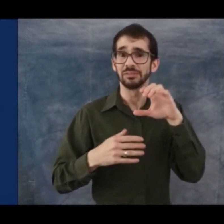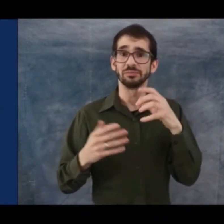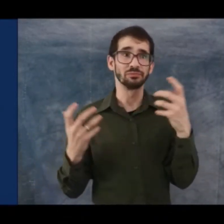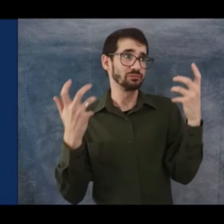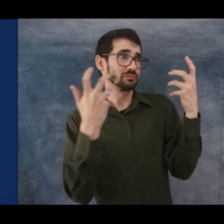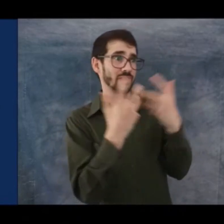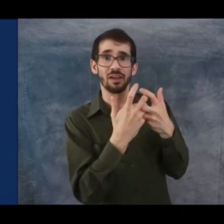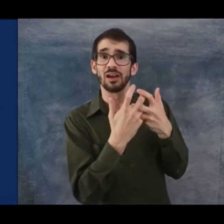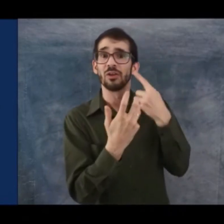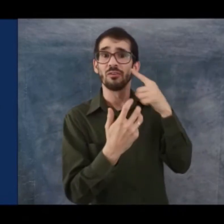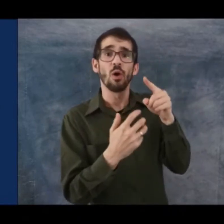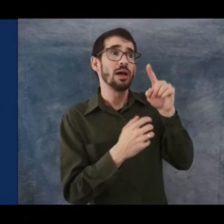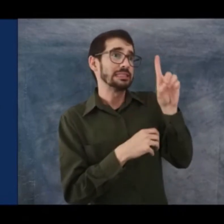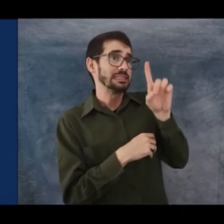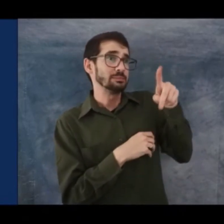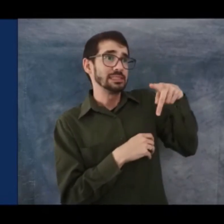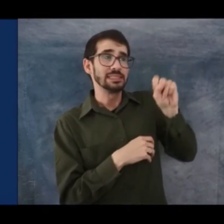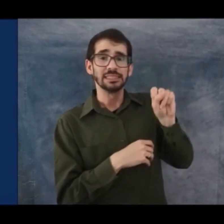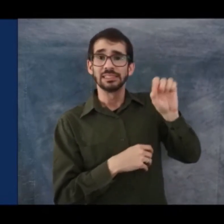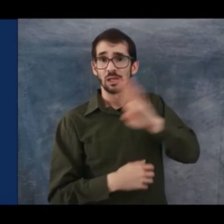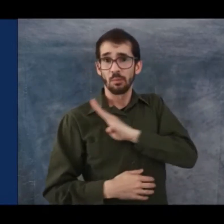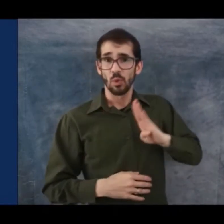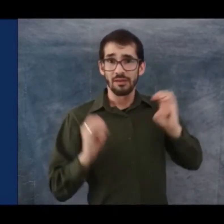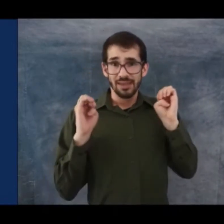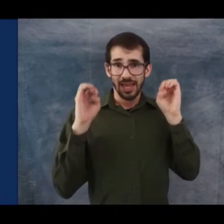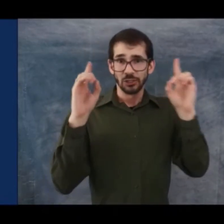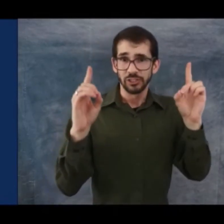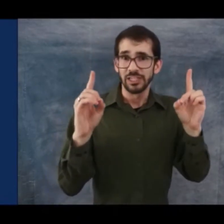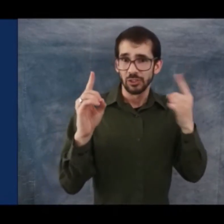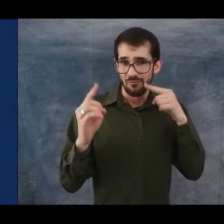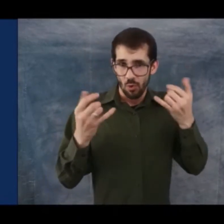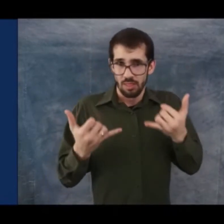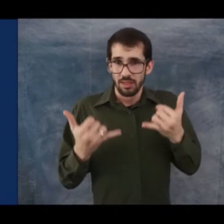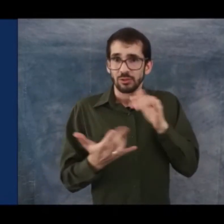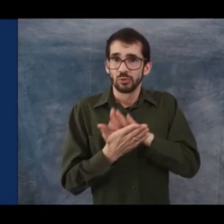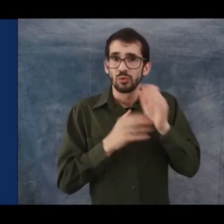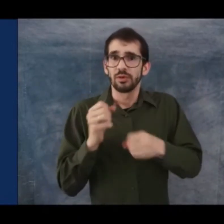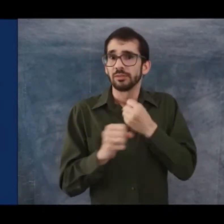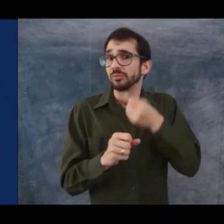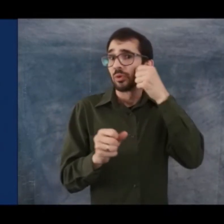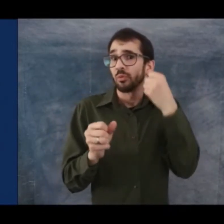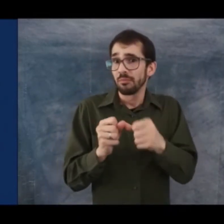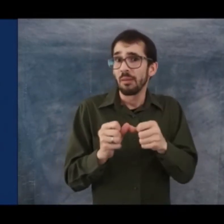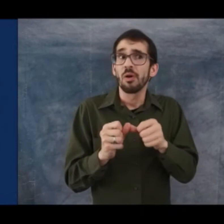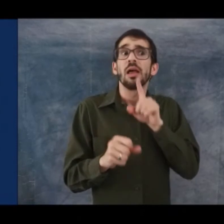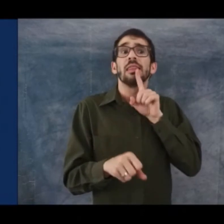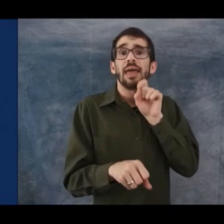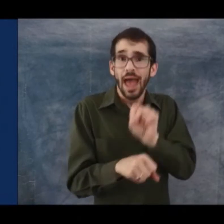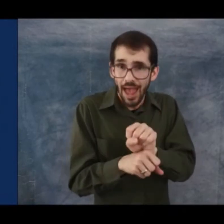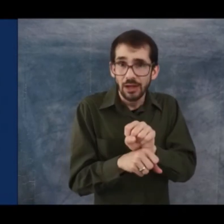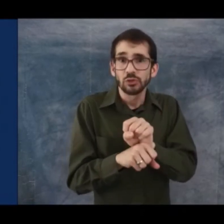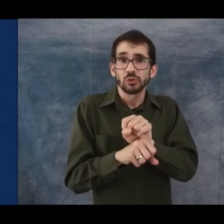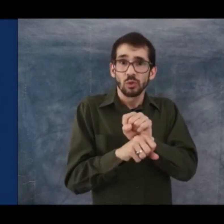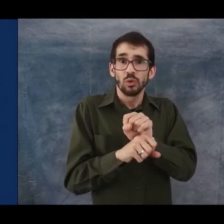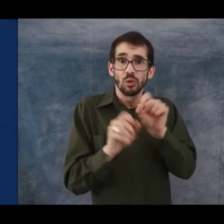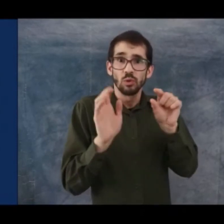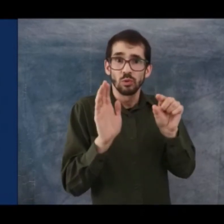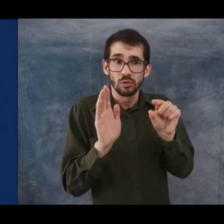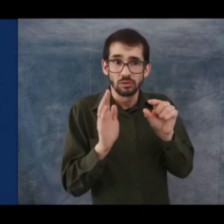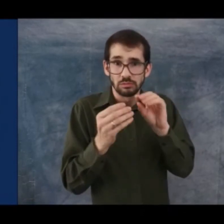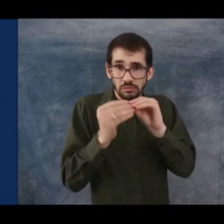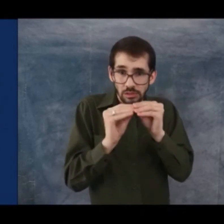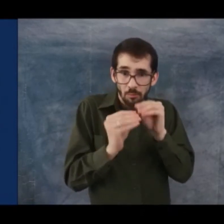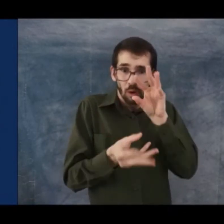Board of Education. Remember that students' actual performance will be included on the testing section of their transcript.